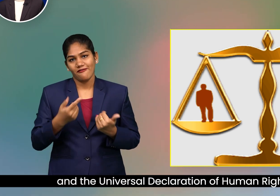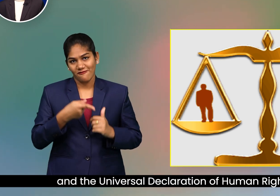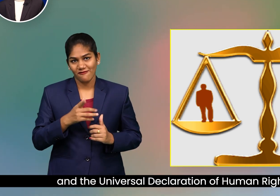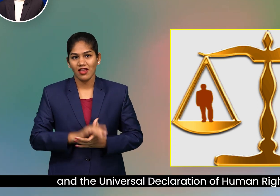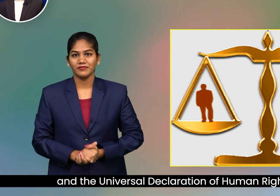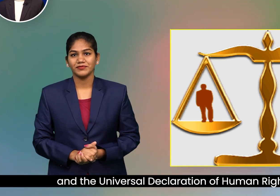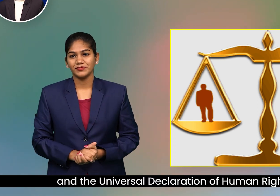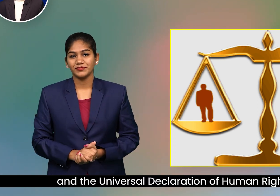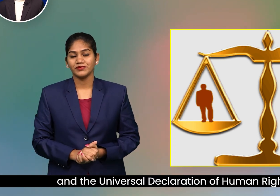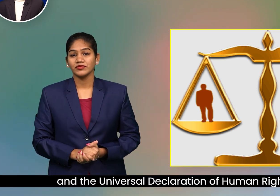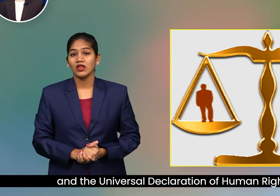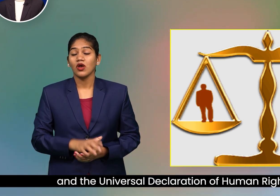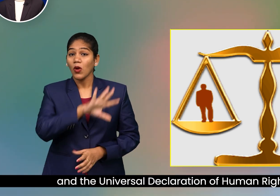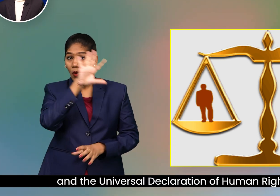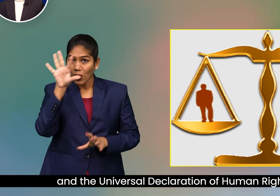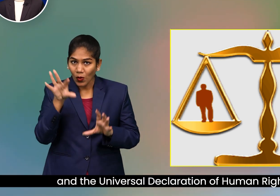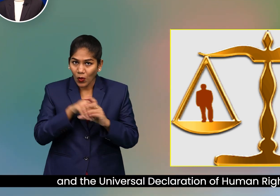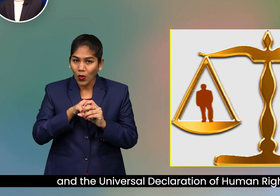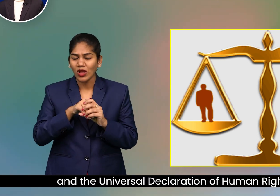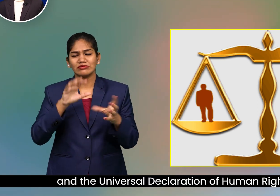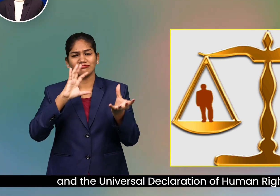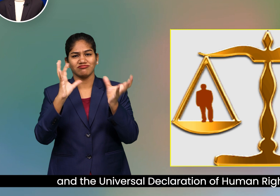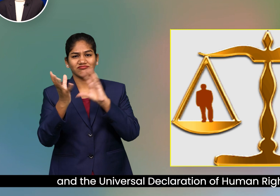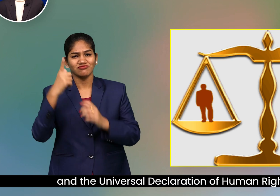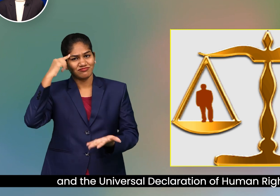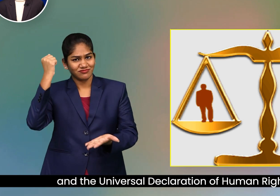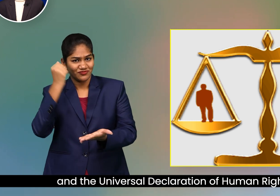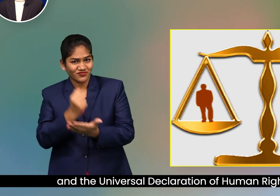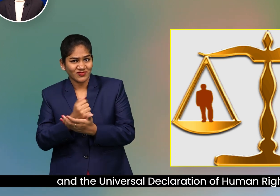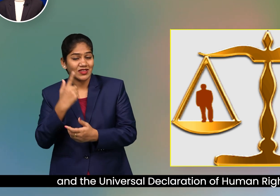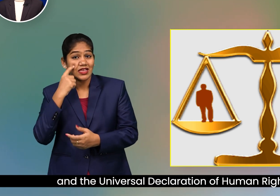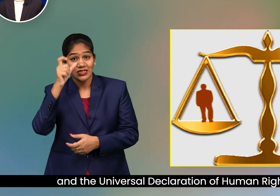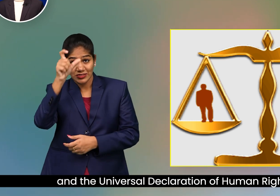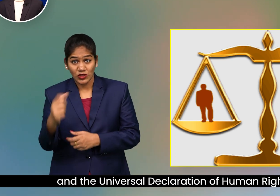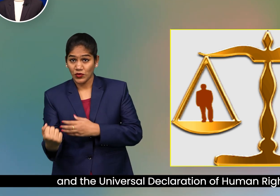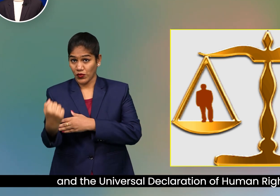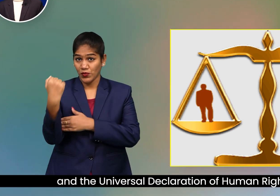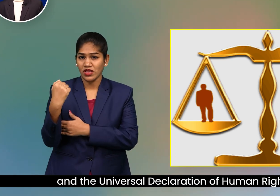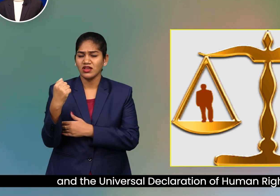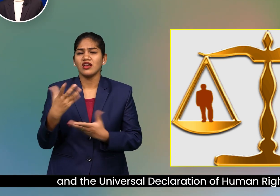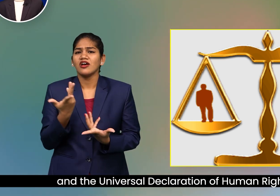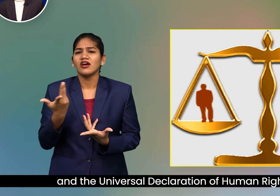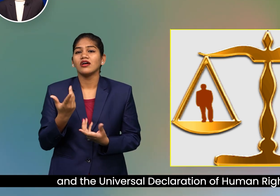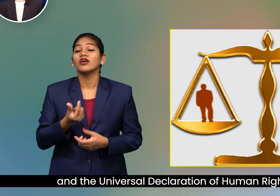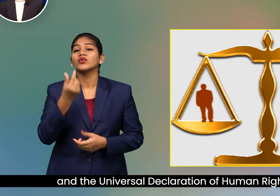and the Universal Declaration of Human Rights by the UN.